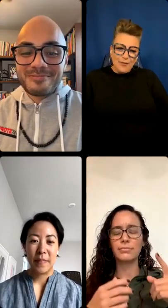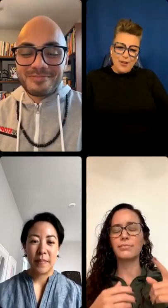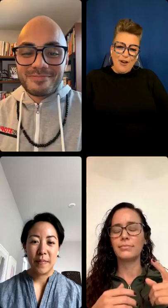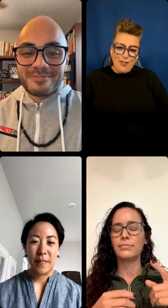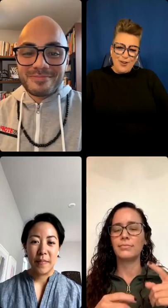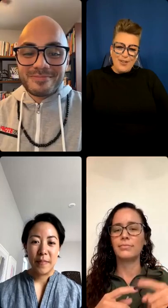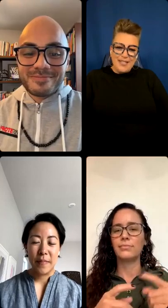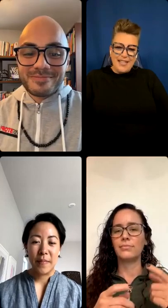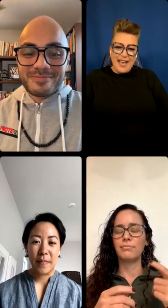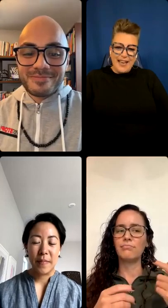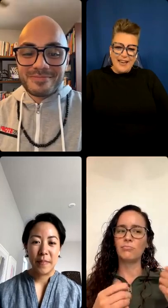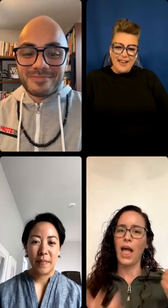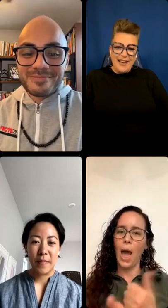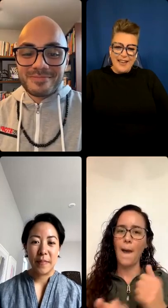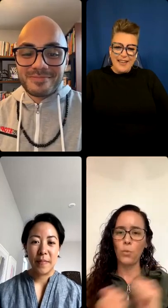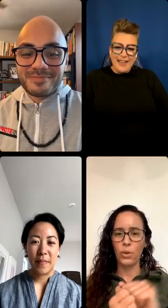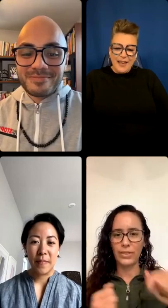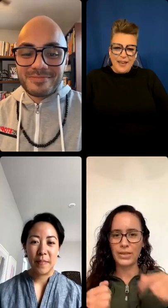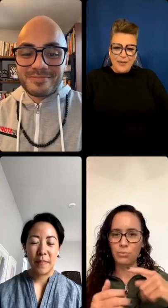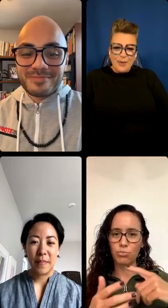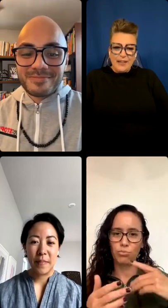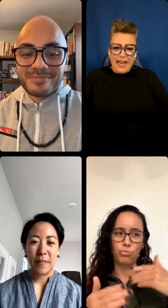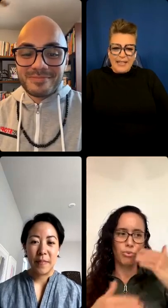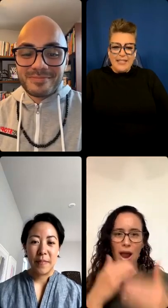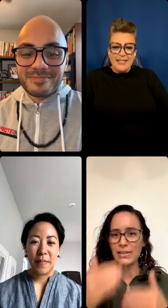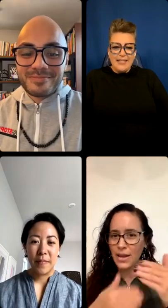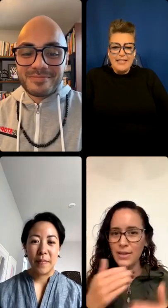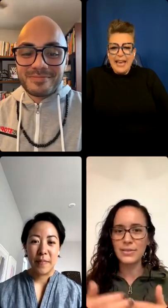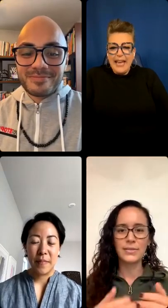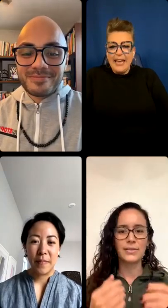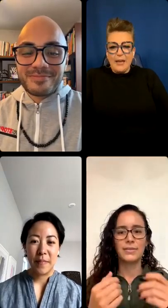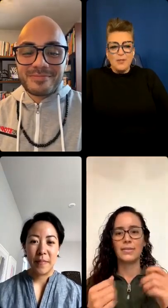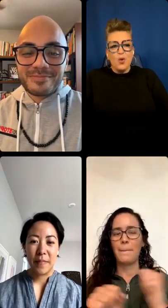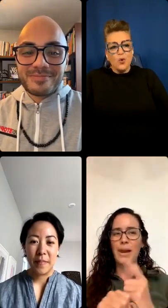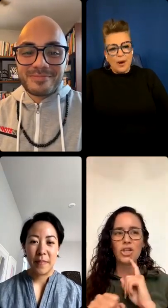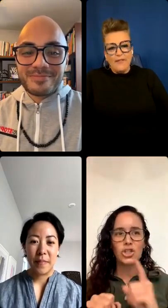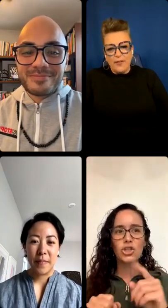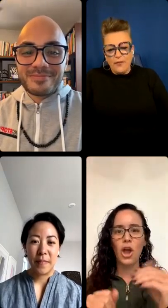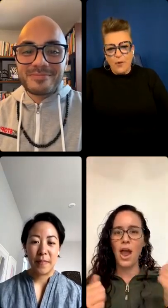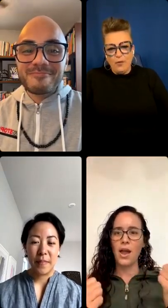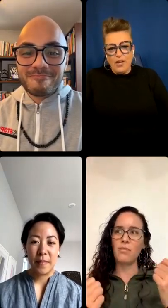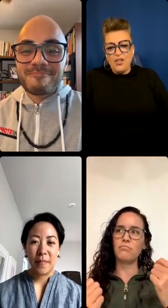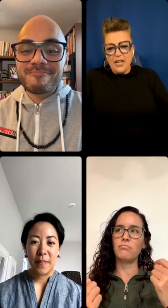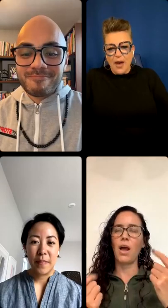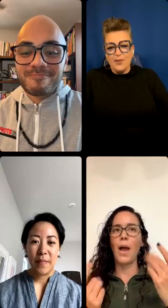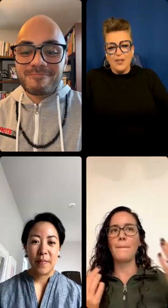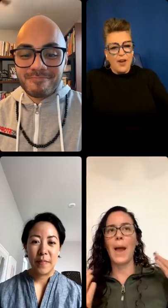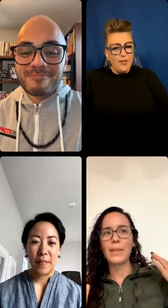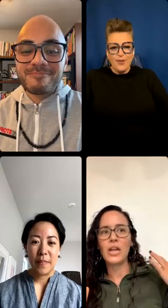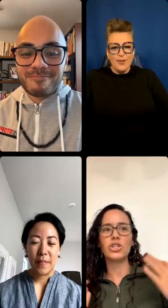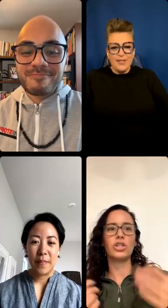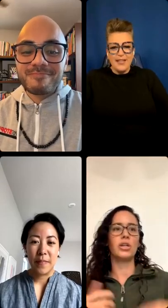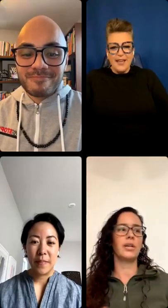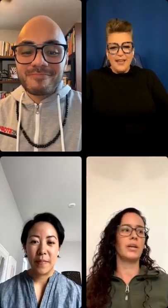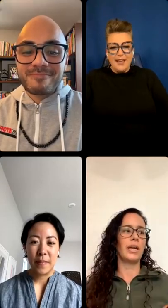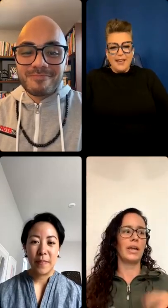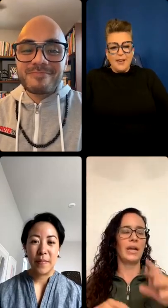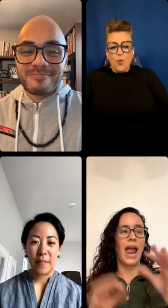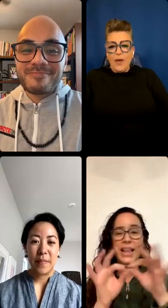and several others that I would like to say I'm so grateful for reaching out to